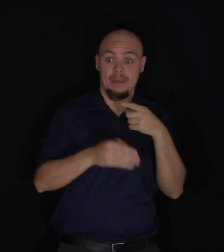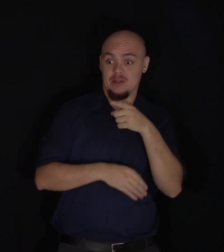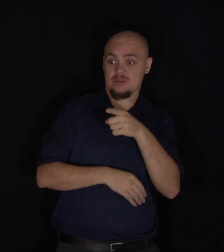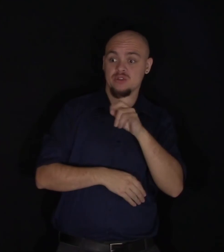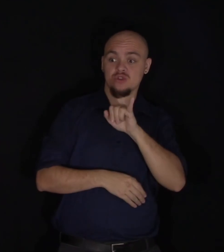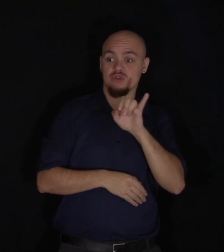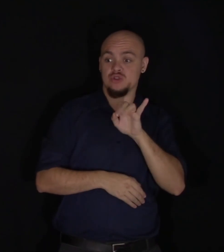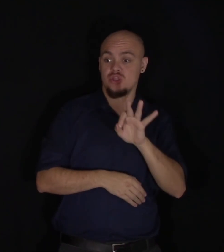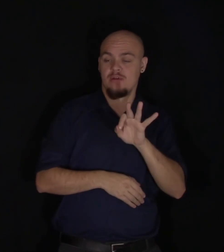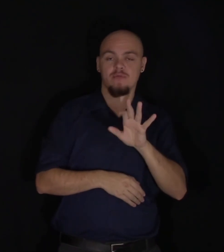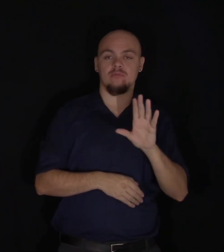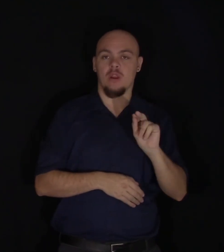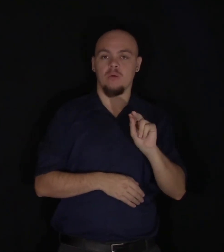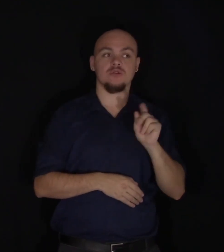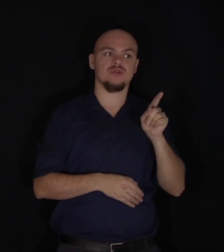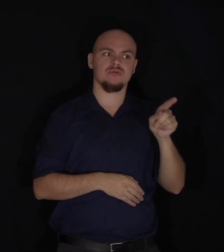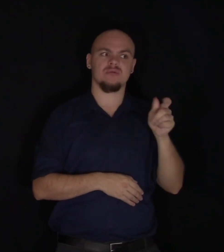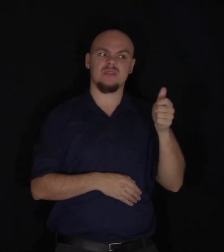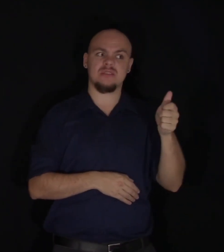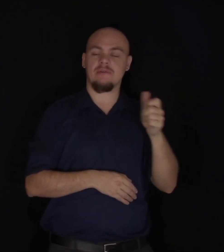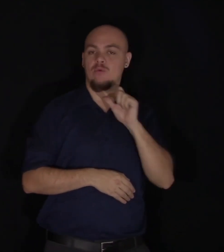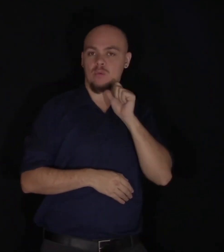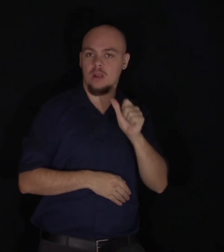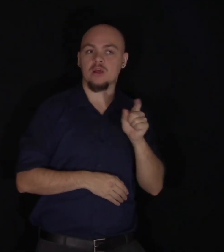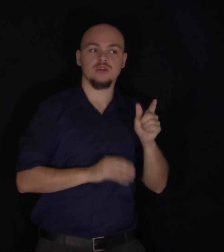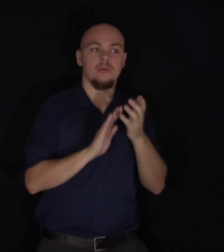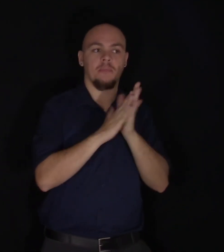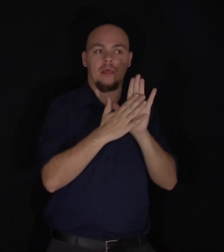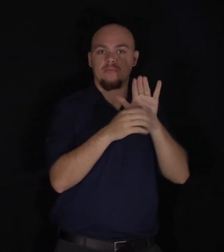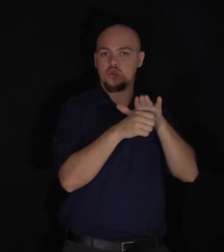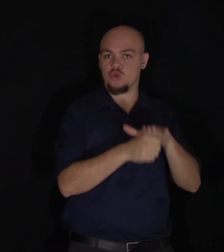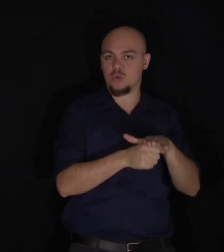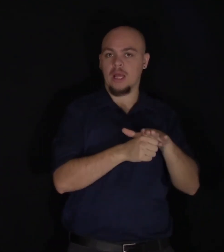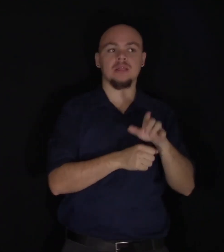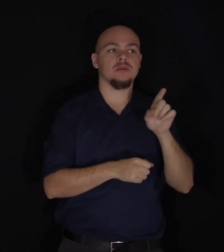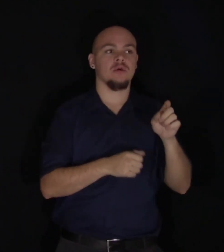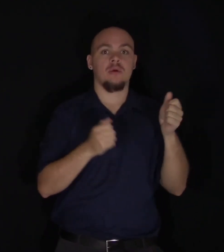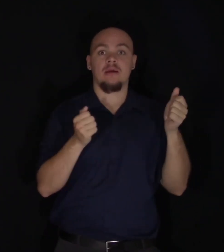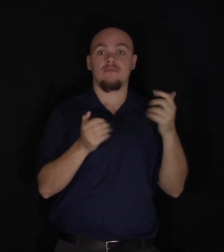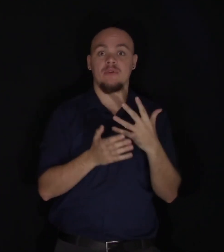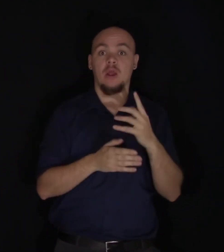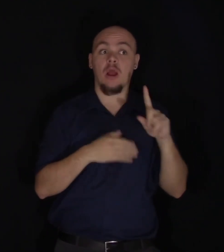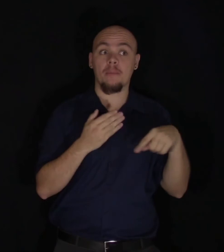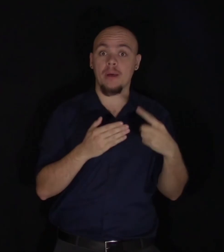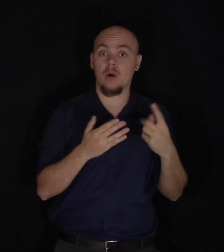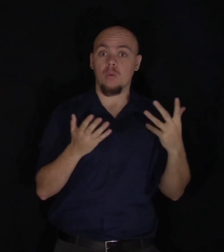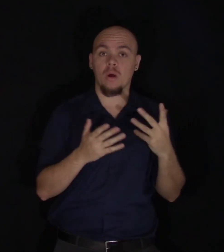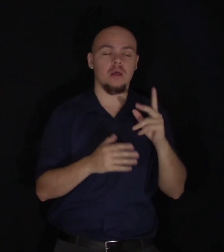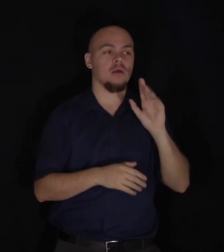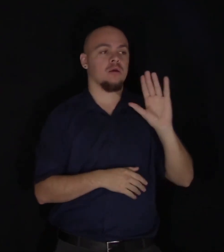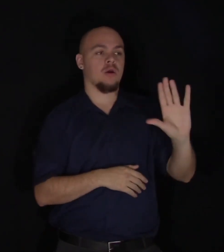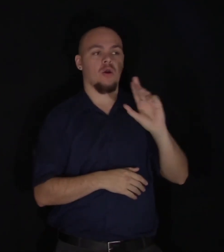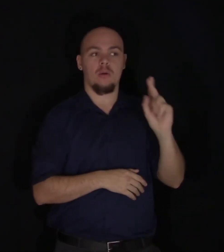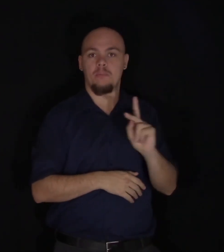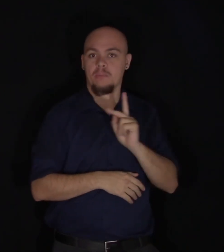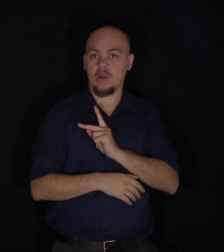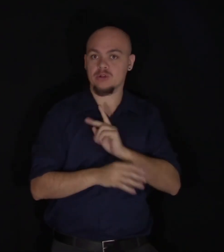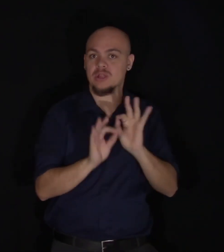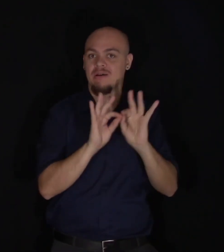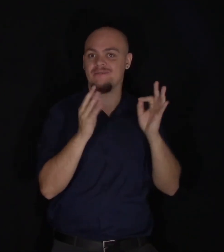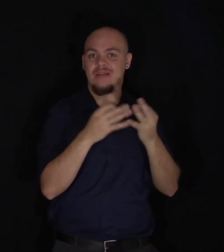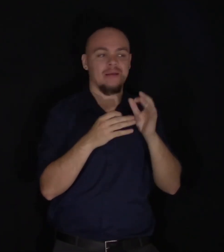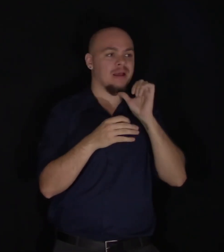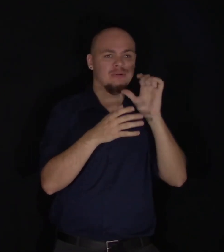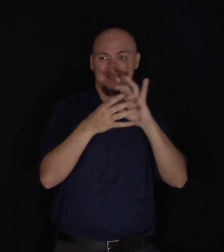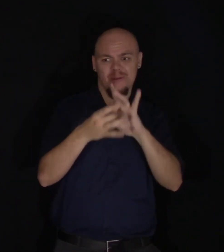She just wasn't herself. She'd become stressed and fearful about other personal, family, and completely